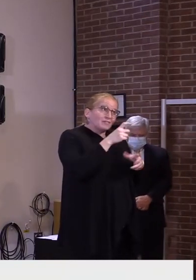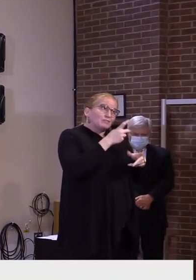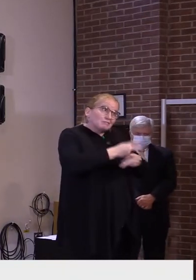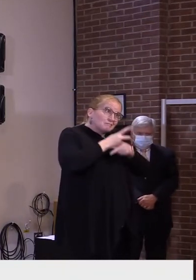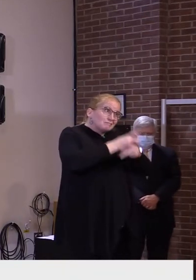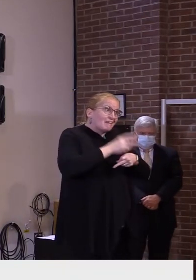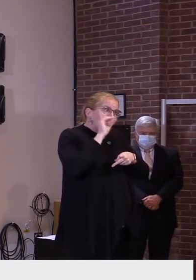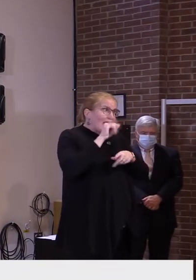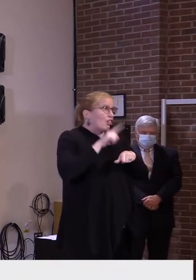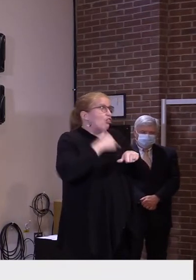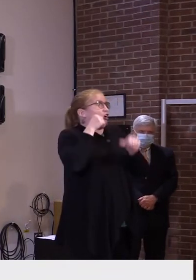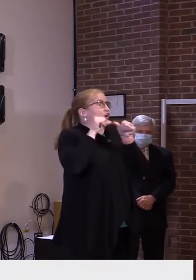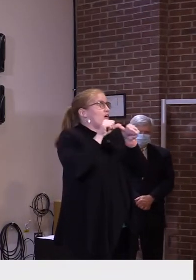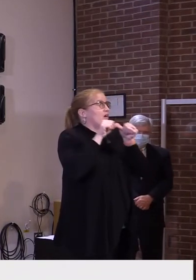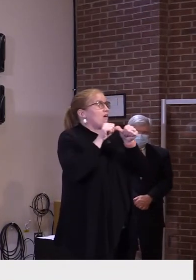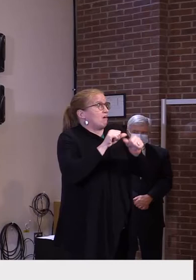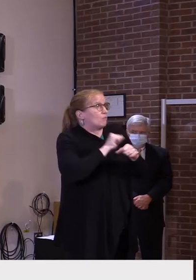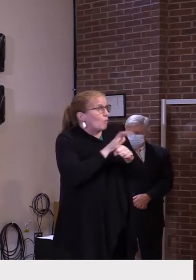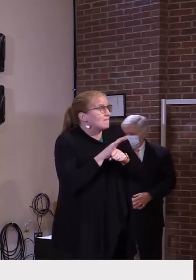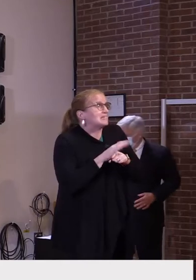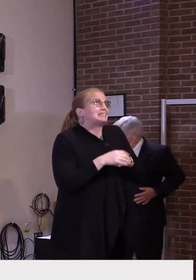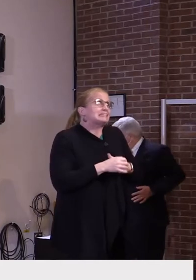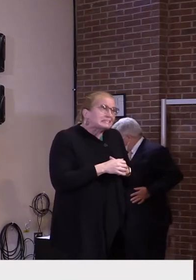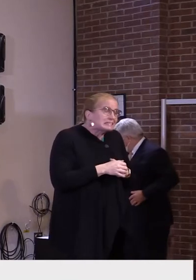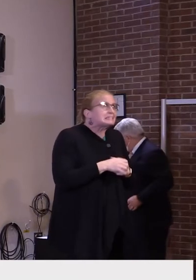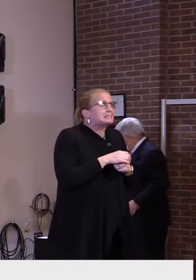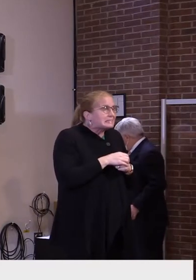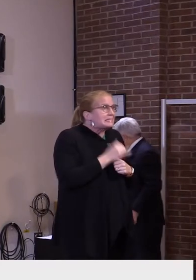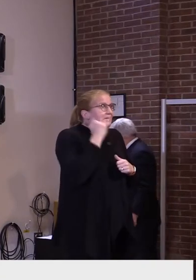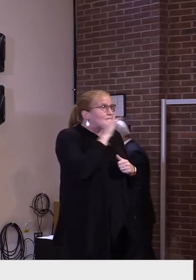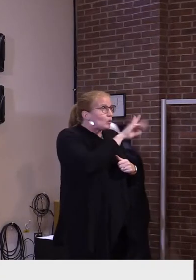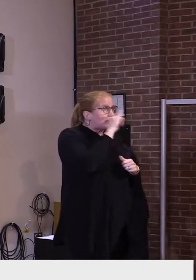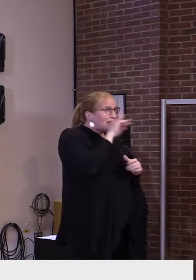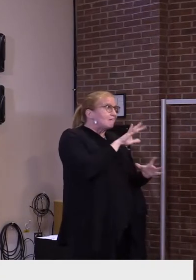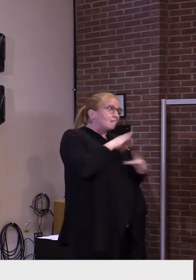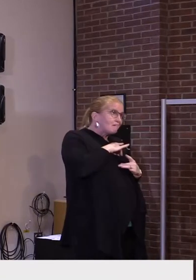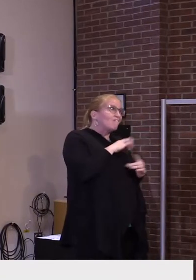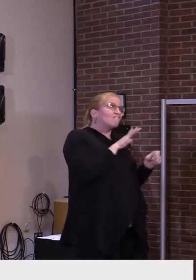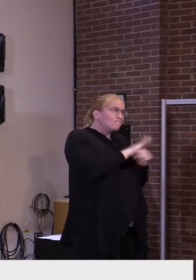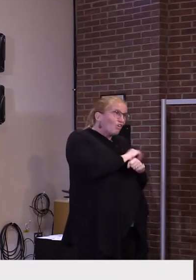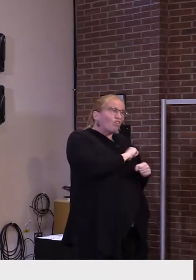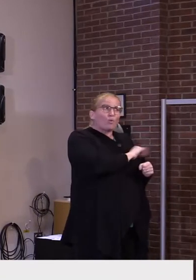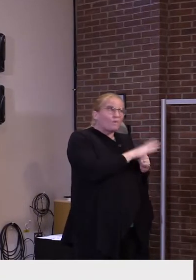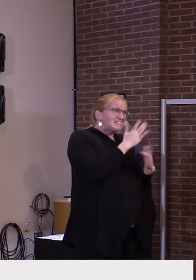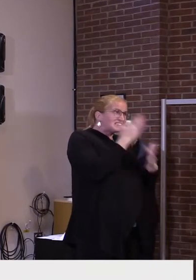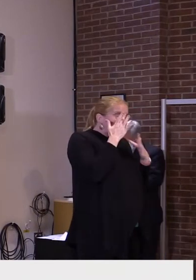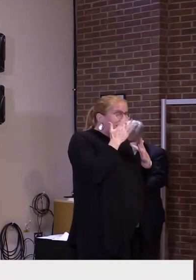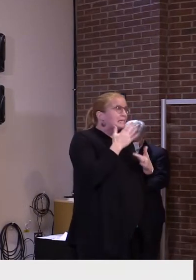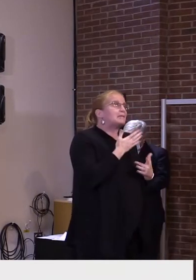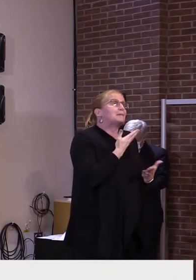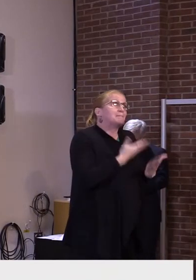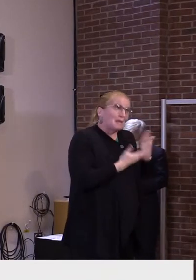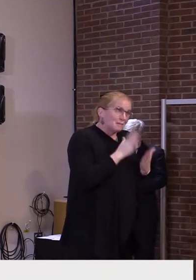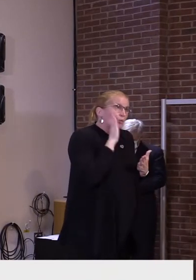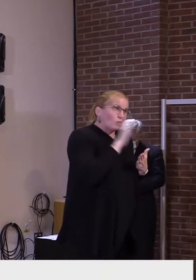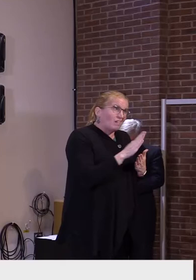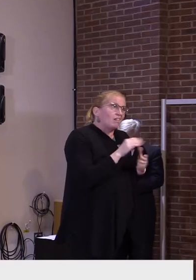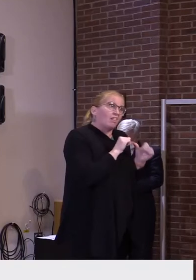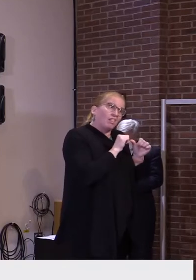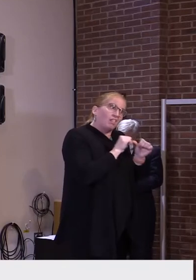current statistics if you had a child who got COVID. So I would advise people to really consider